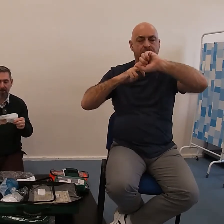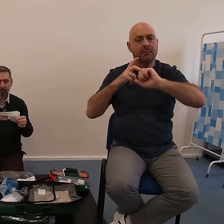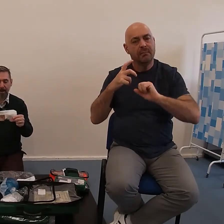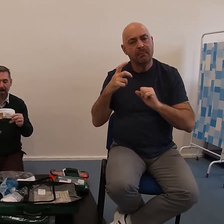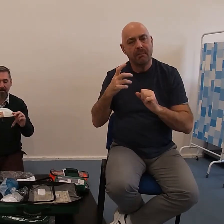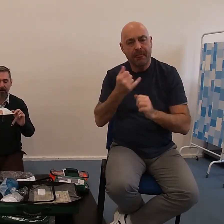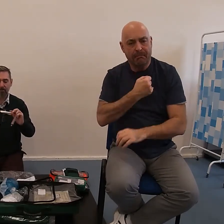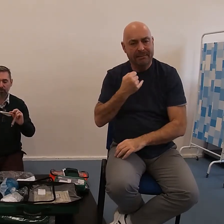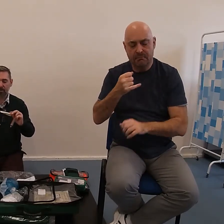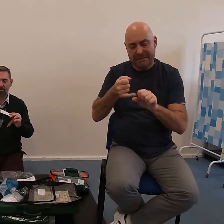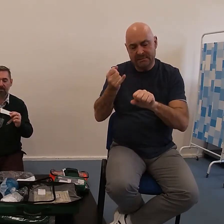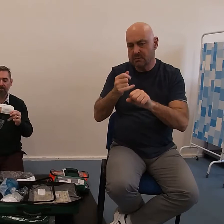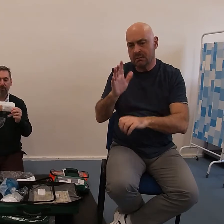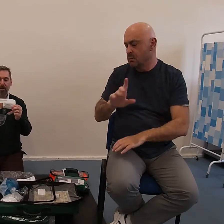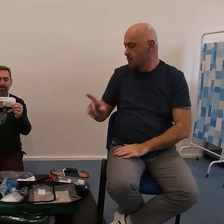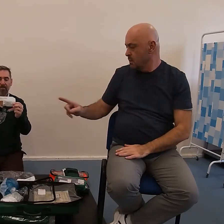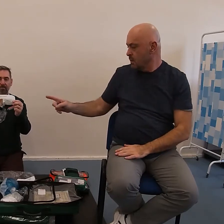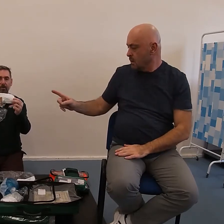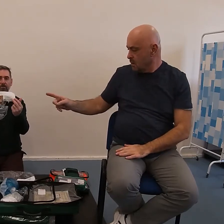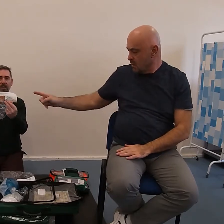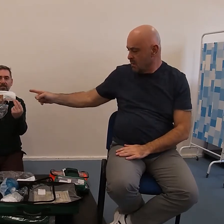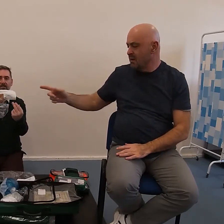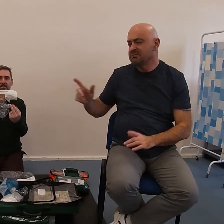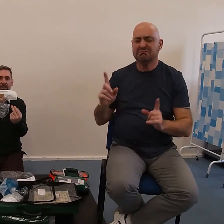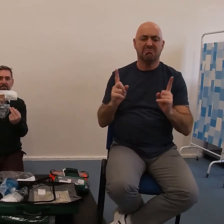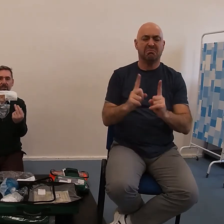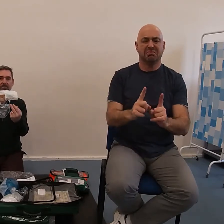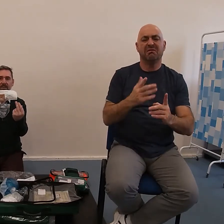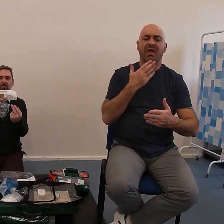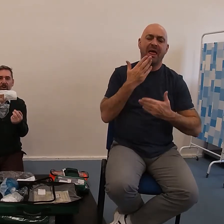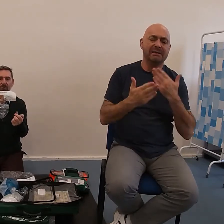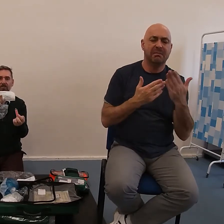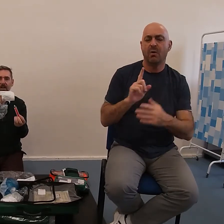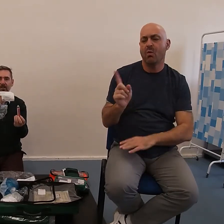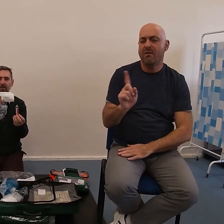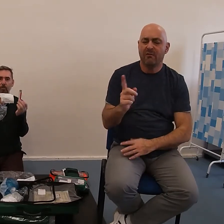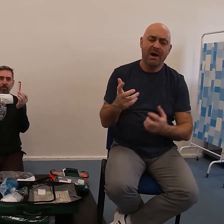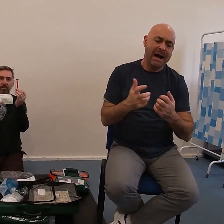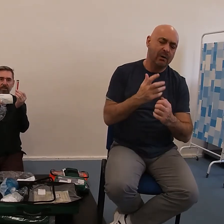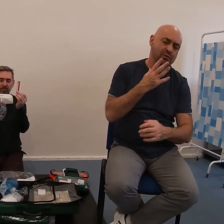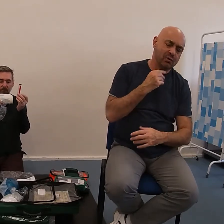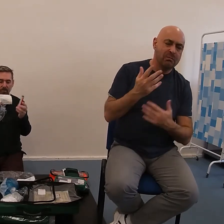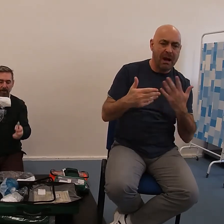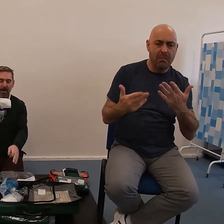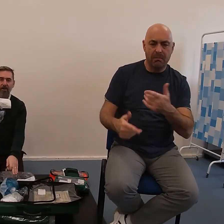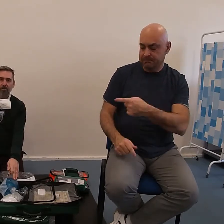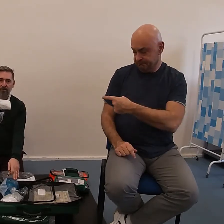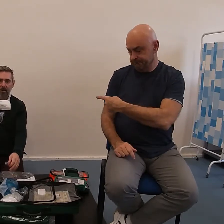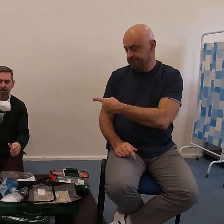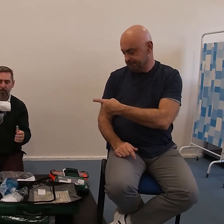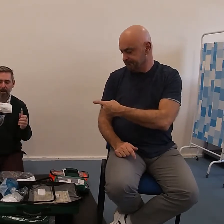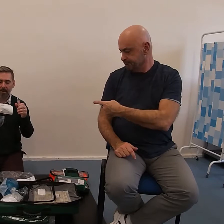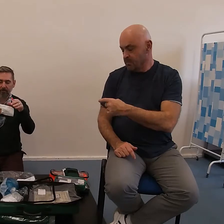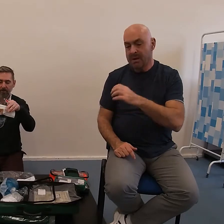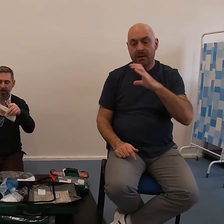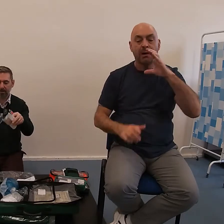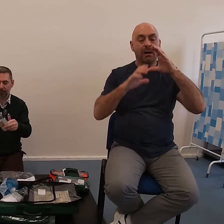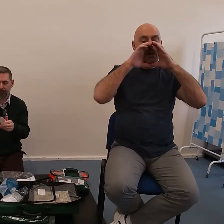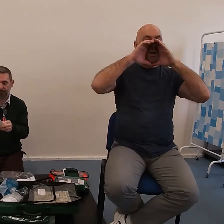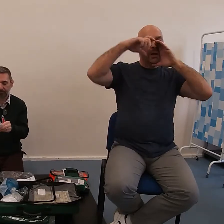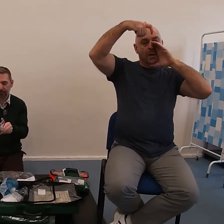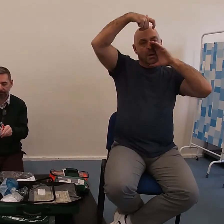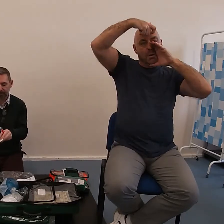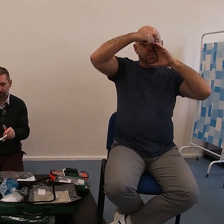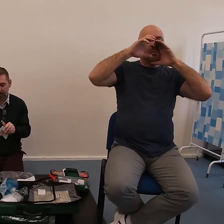inside this little bag, you've also got a very brief few sentences, just an instruction telling you what this is for and how to inflate your bag if you need